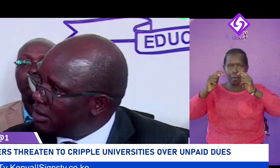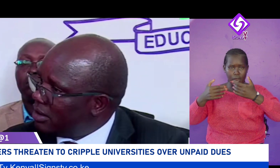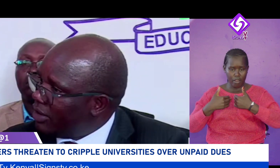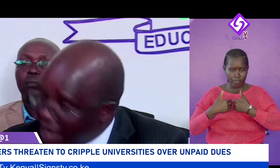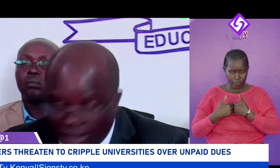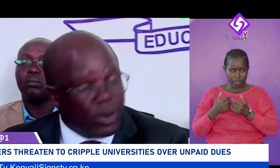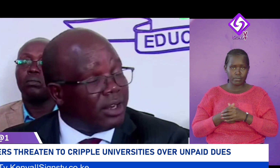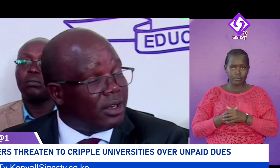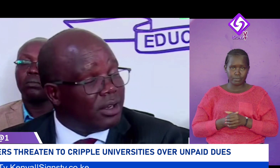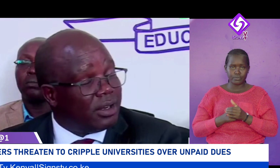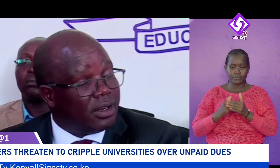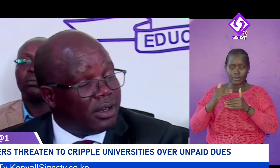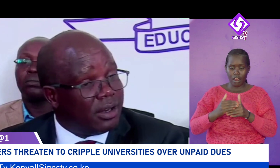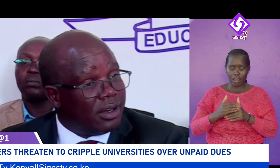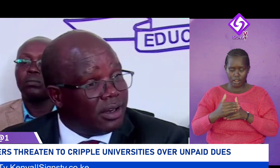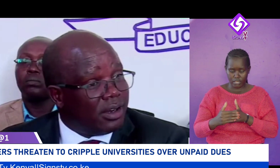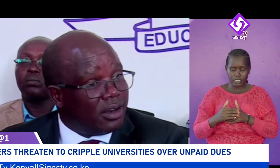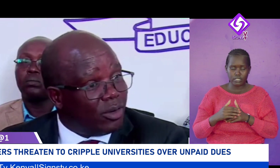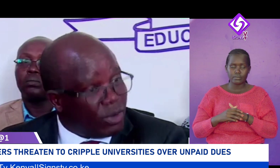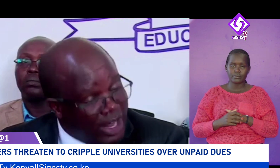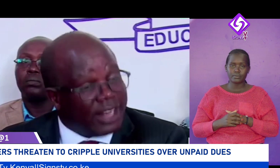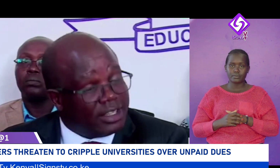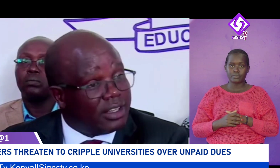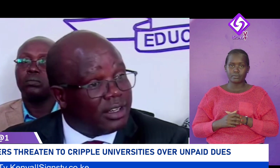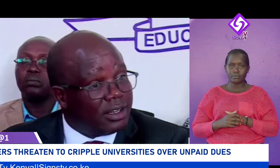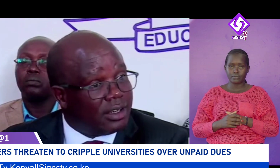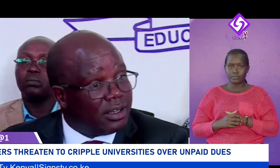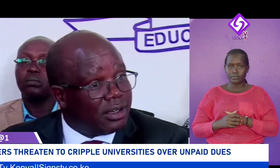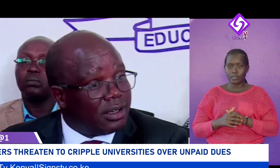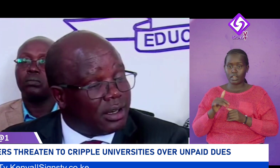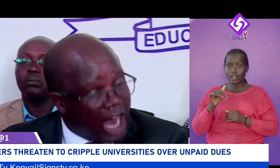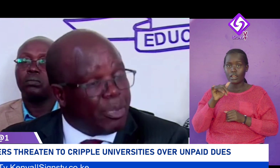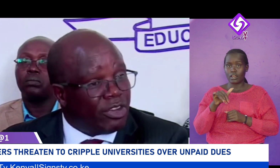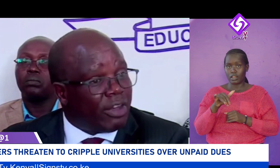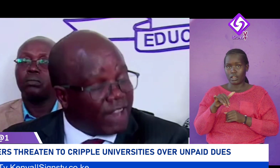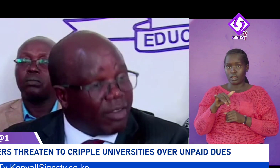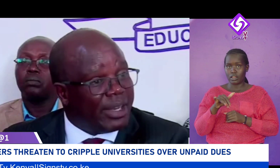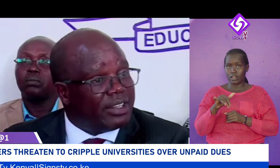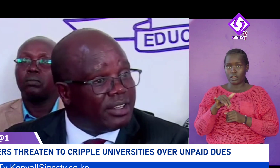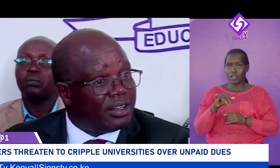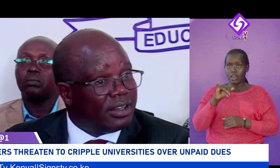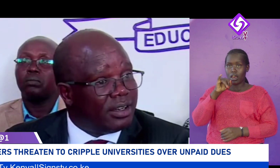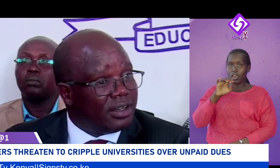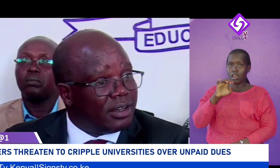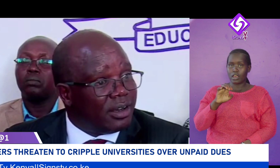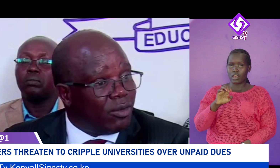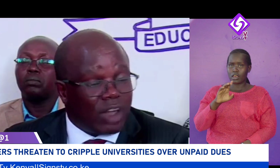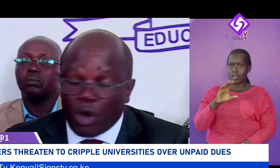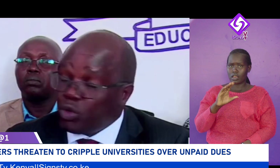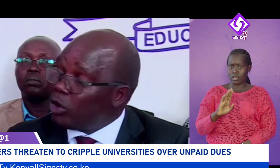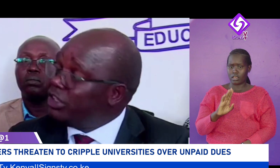The next one was that IPC self-government was supposed to